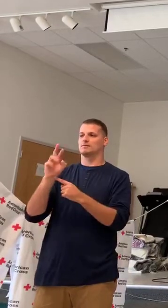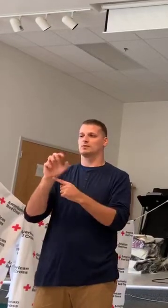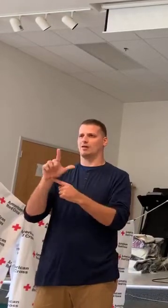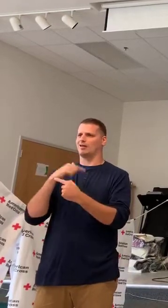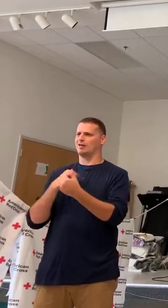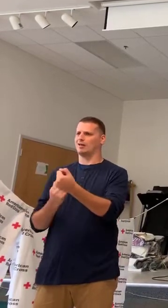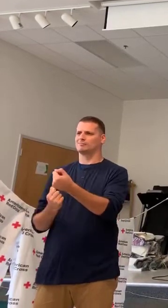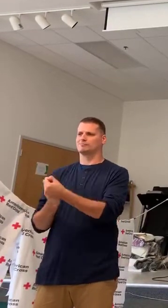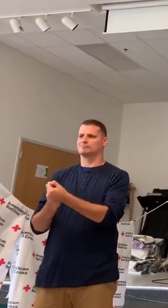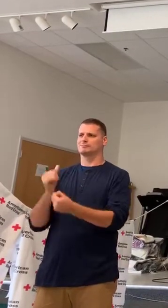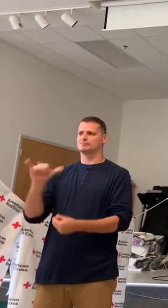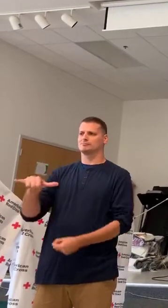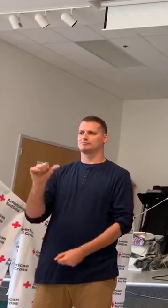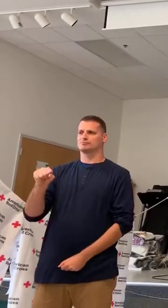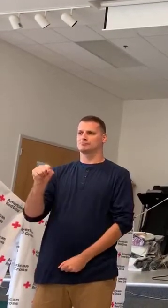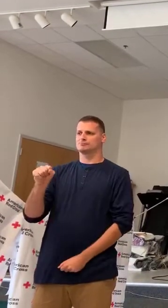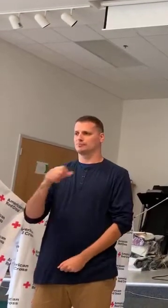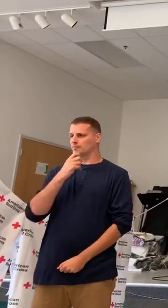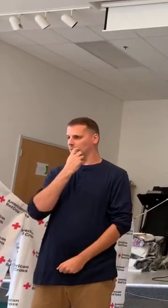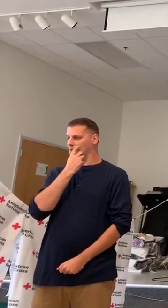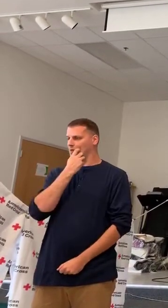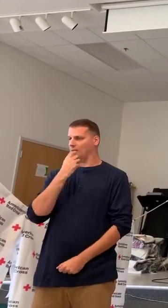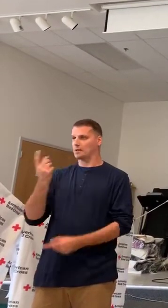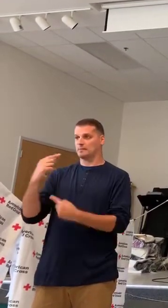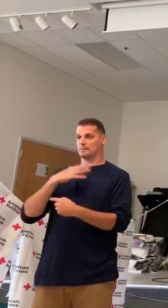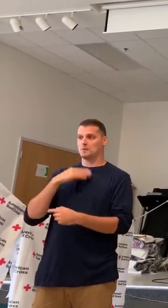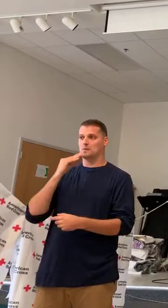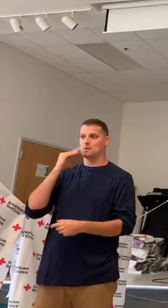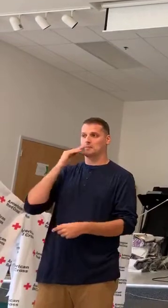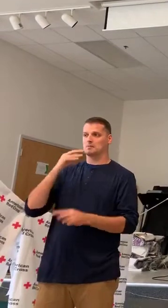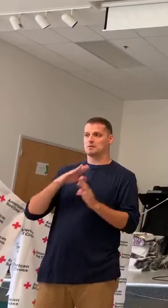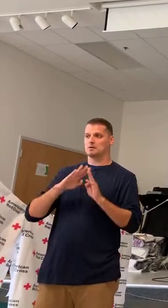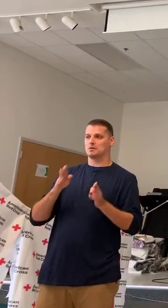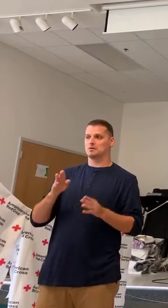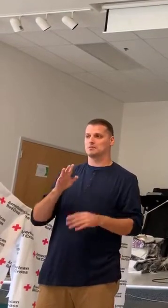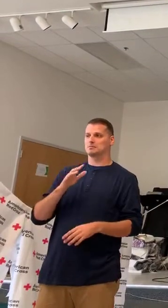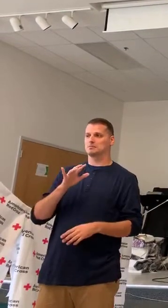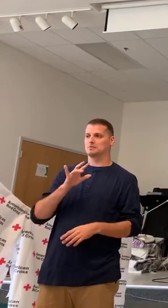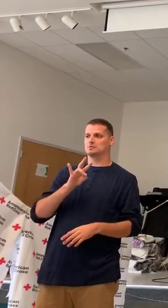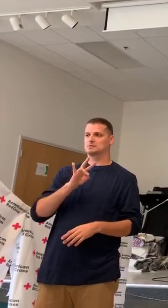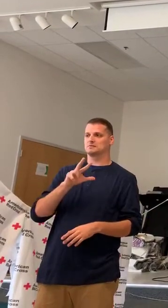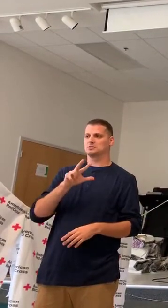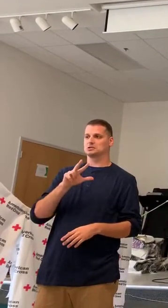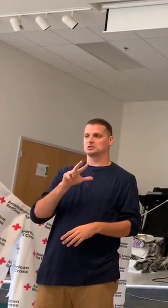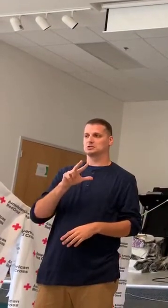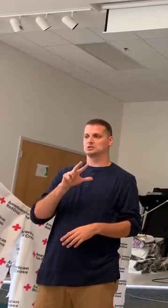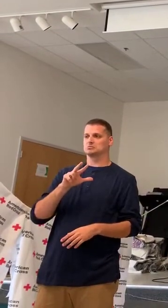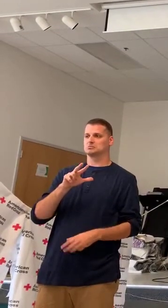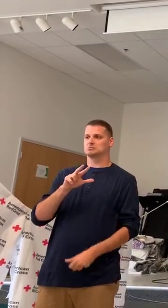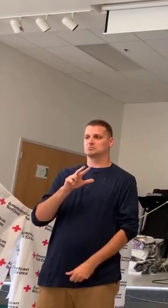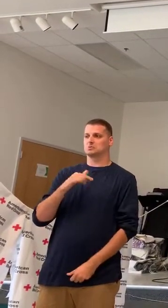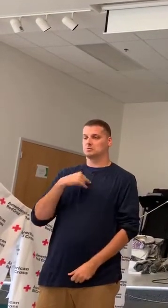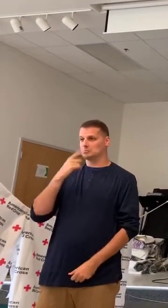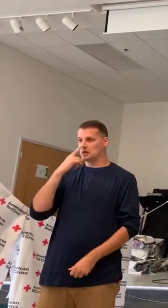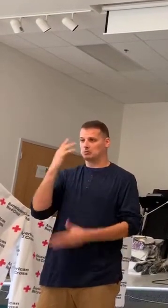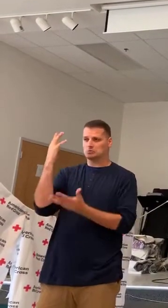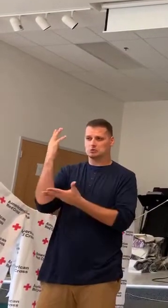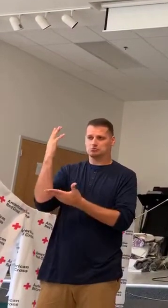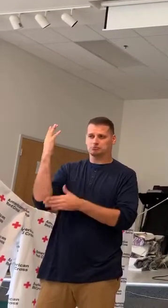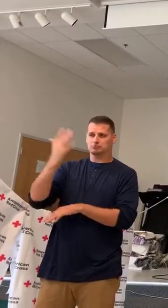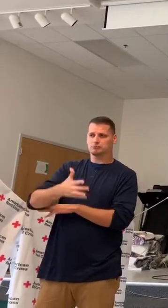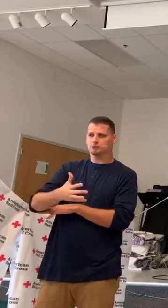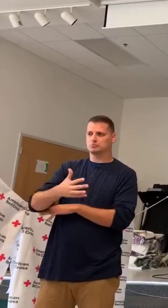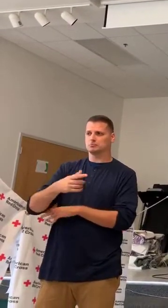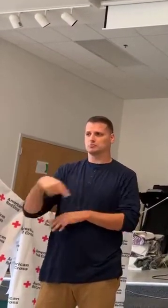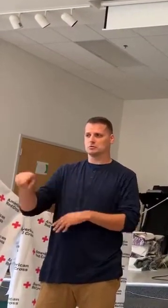Drive by my place at 73, I asked my neighbor if I could cut 2 acres of his down or his dead sockeye trees just to show everybody you can do this, you